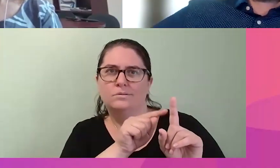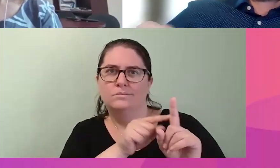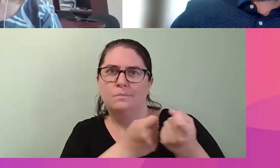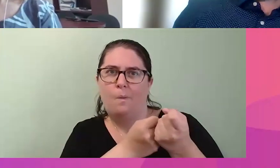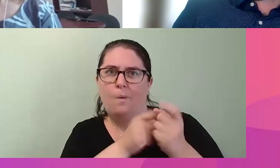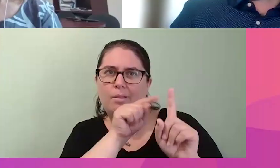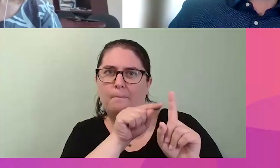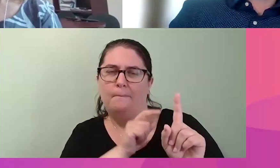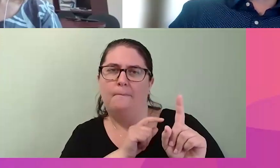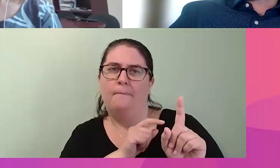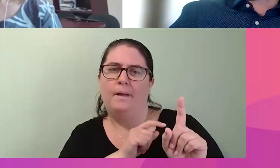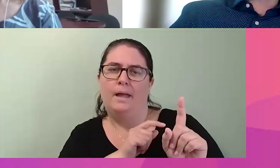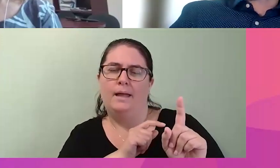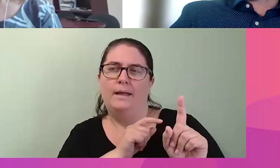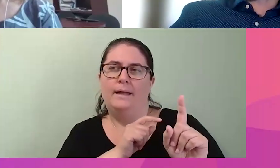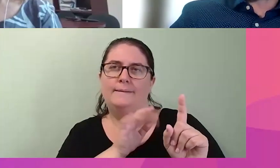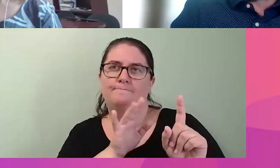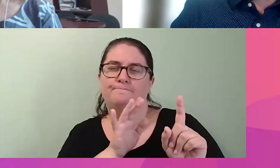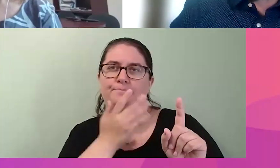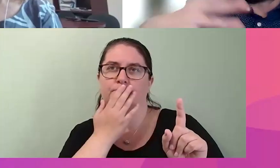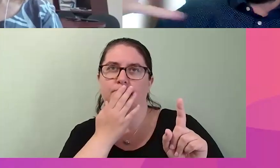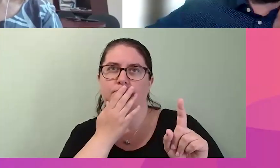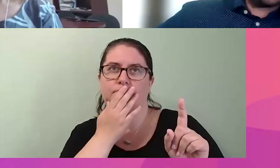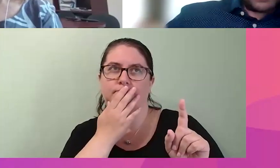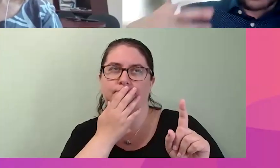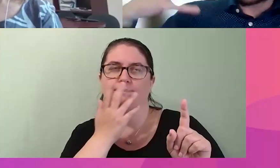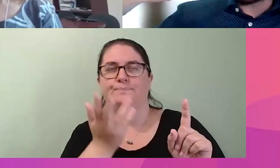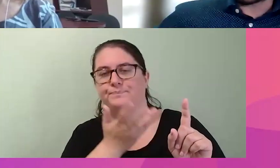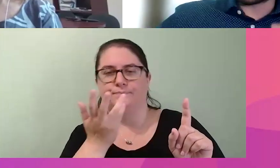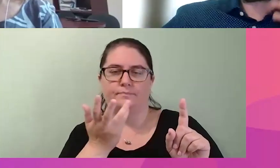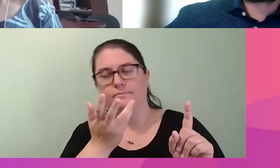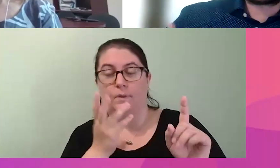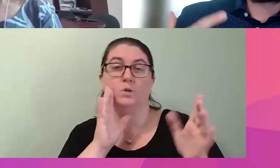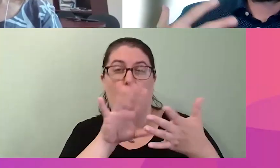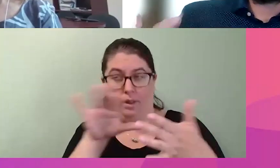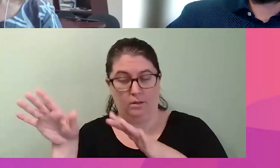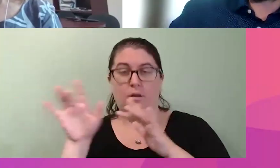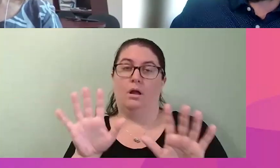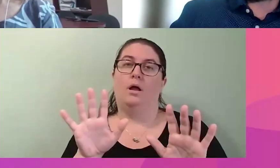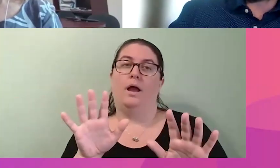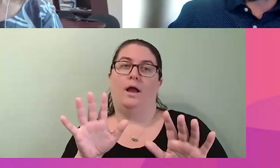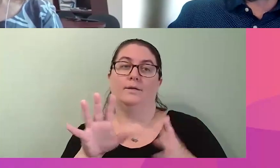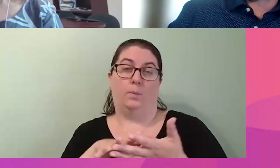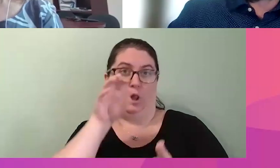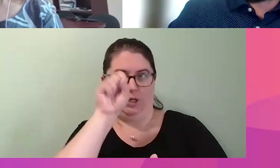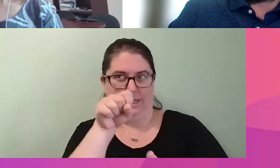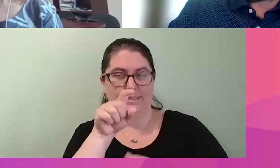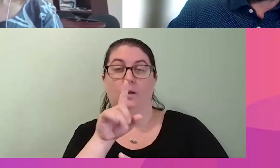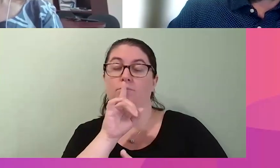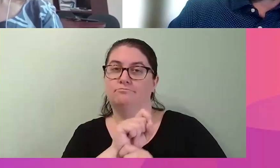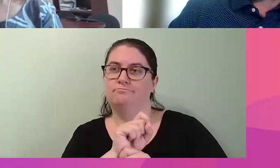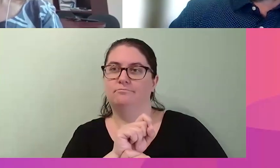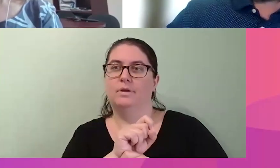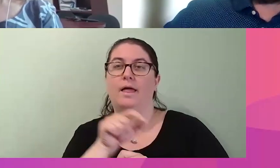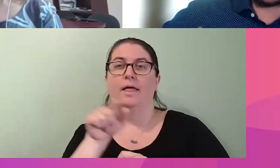know, and so so all we learned all this, and one of the things we definitely learned is that they're